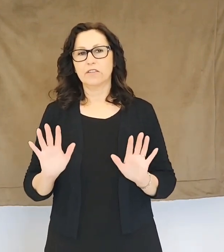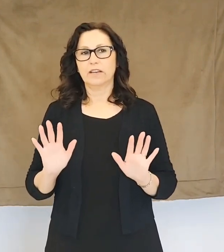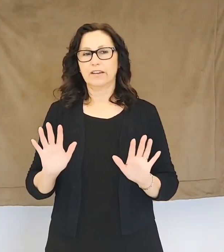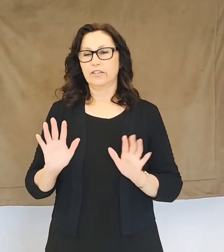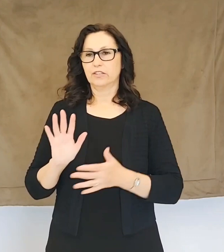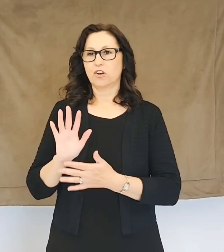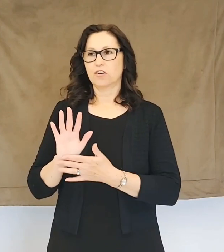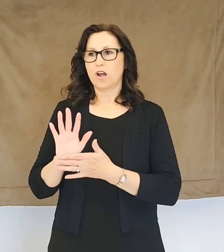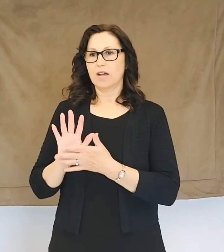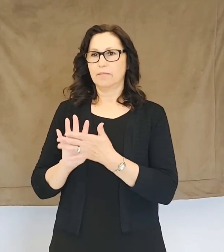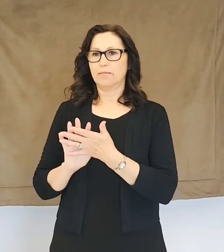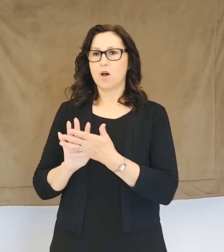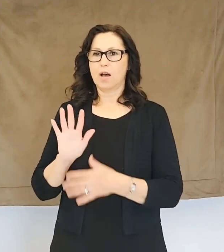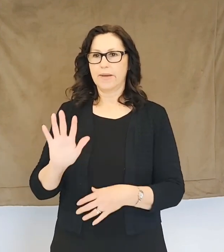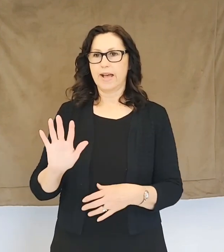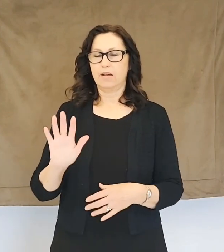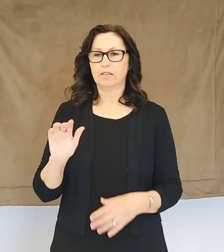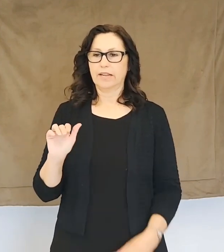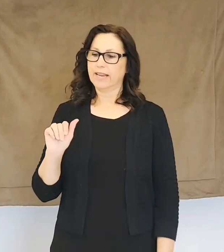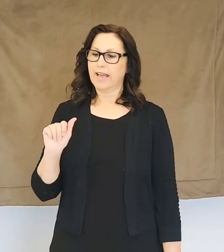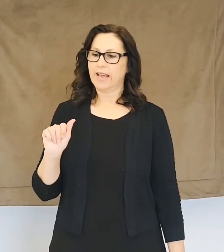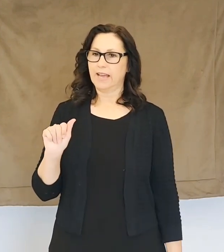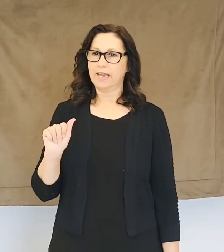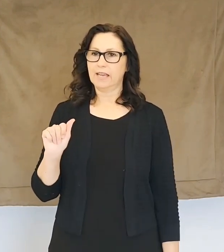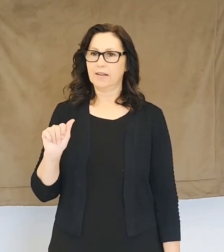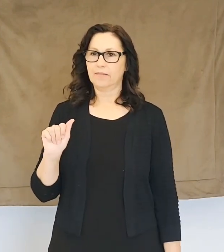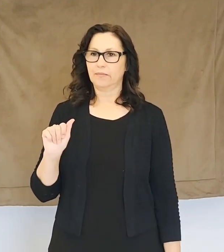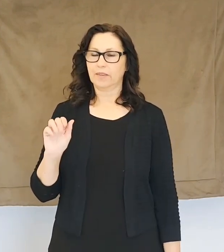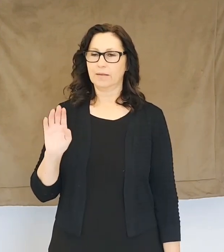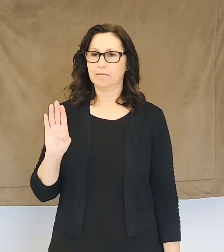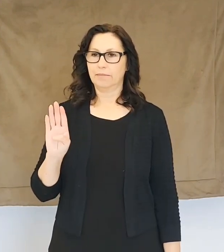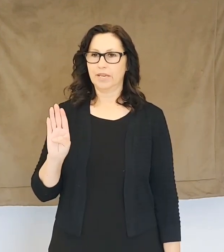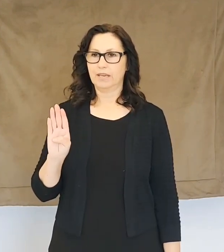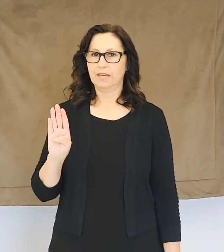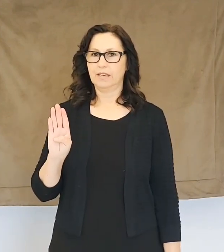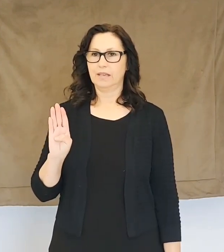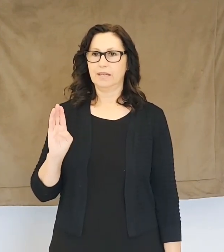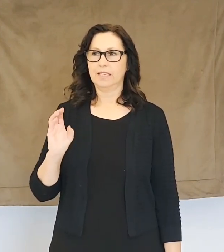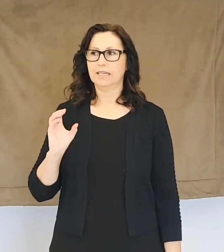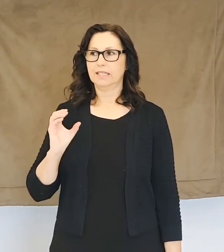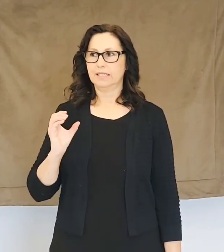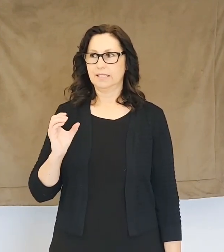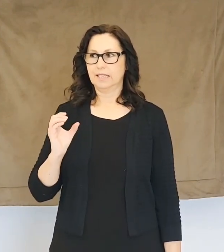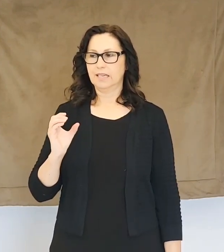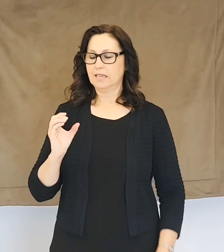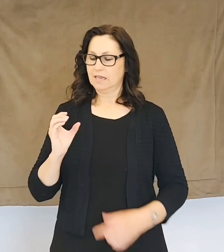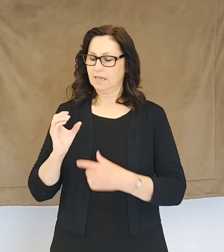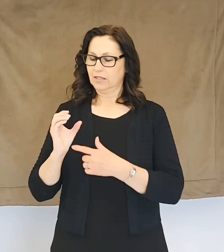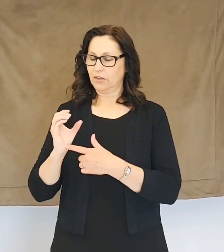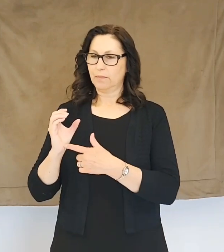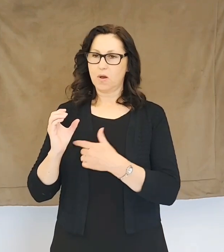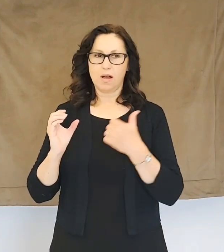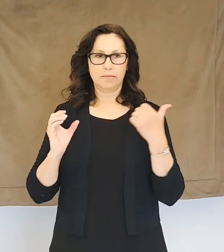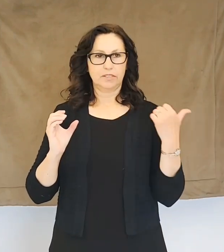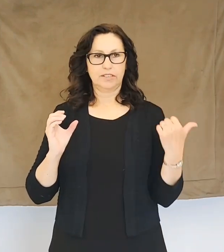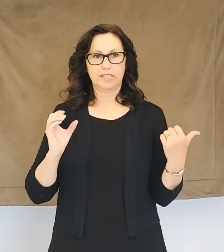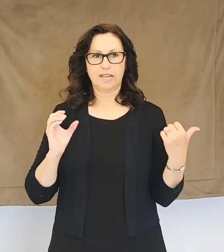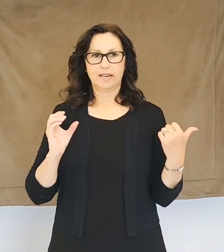the letters are not palm out. Like A, B, C. So the palm is to the side